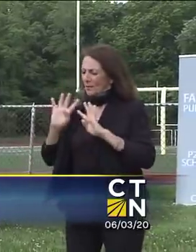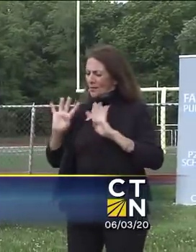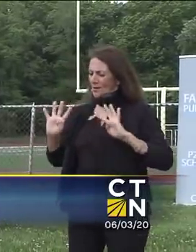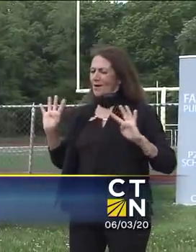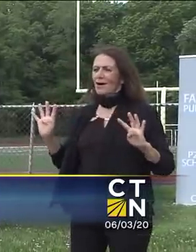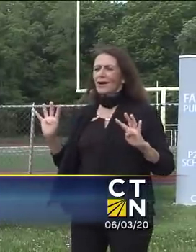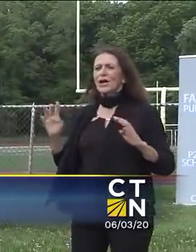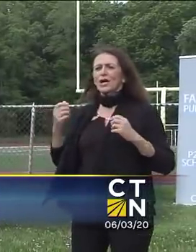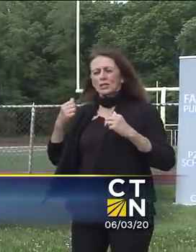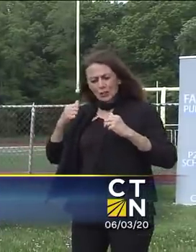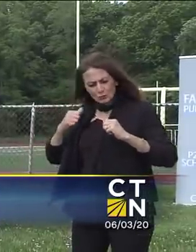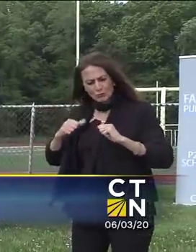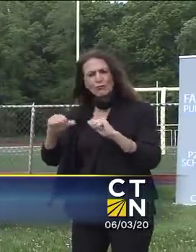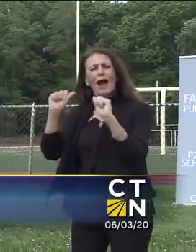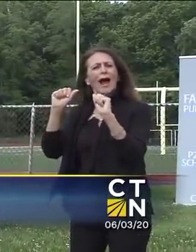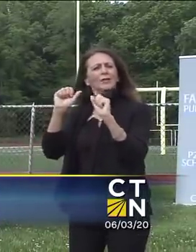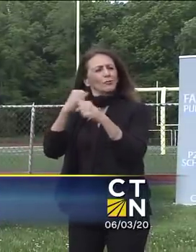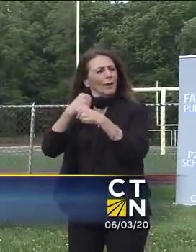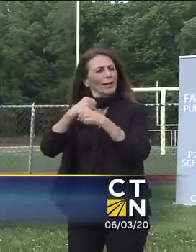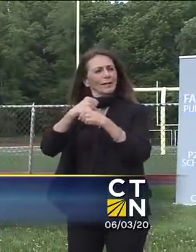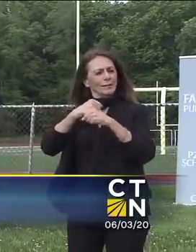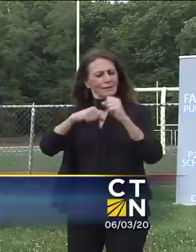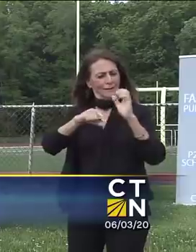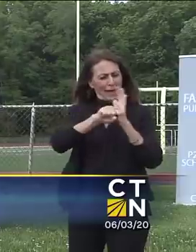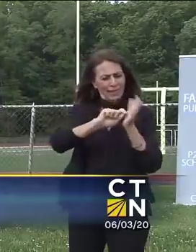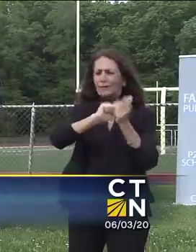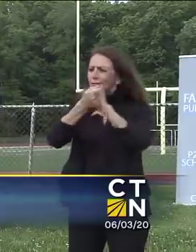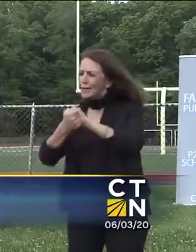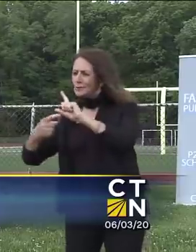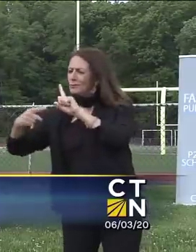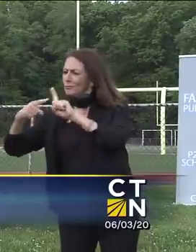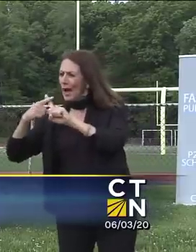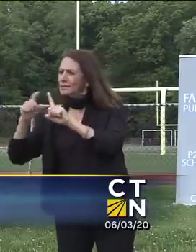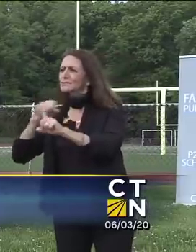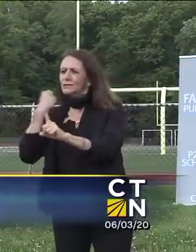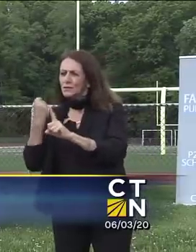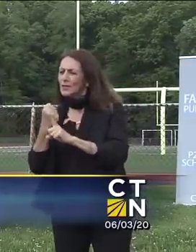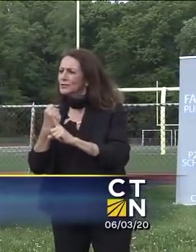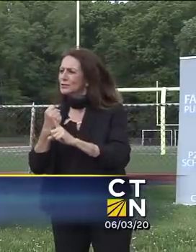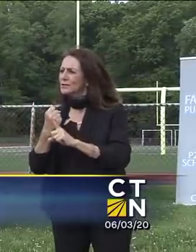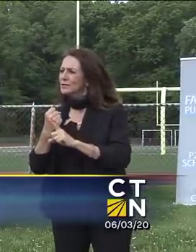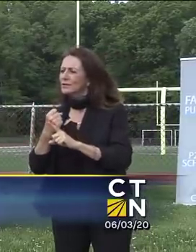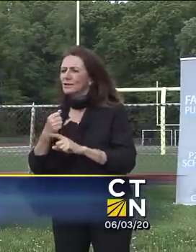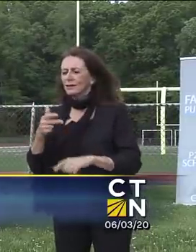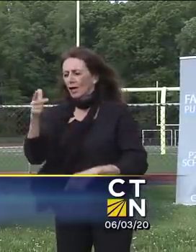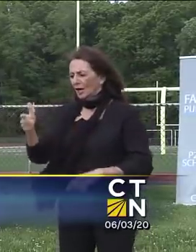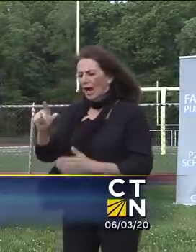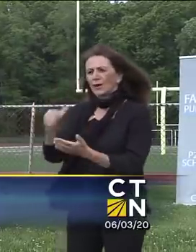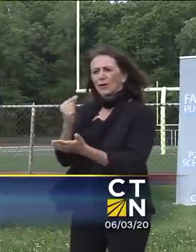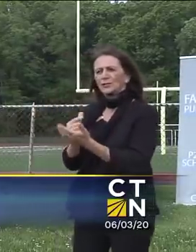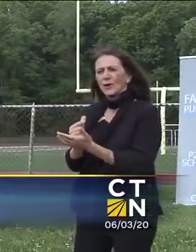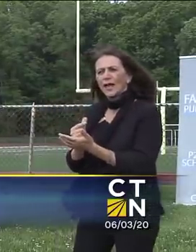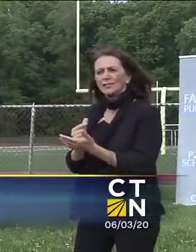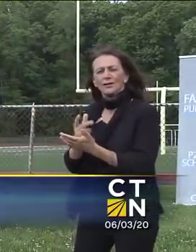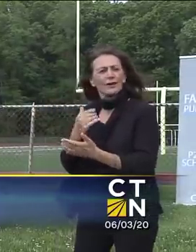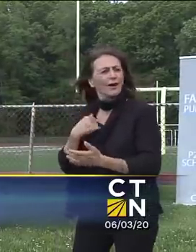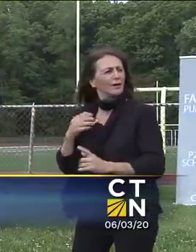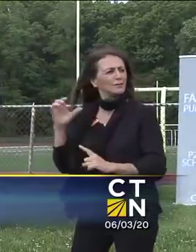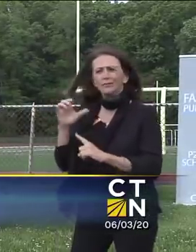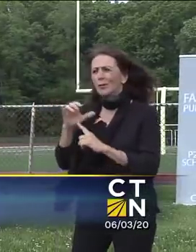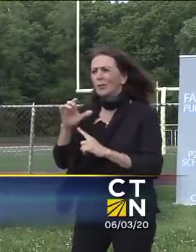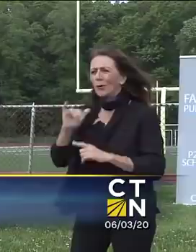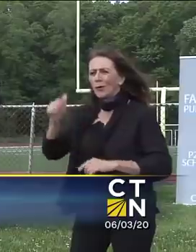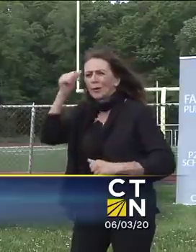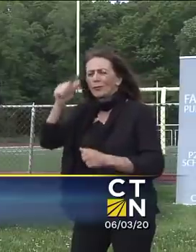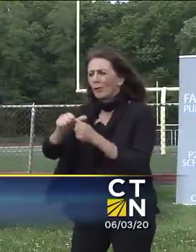making the best of what's a complicated situation. And look, a car graduation can be the most memorable graduation in the